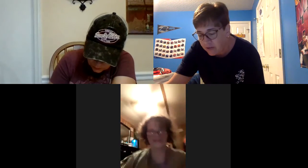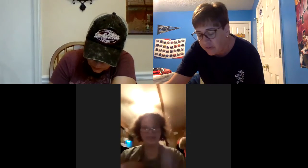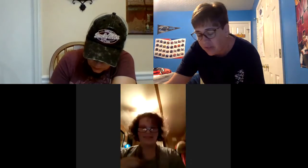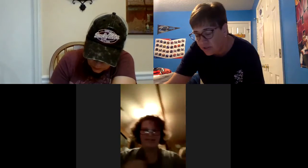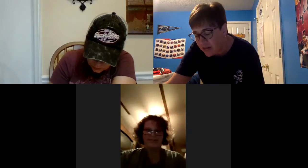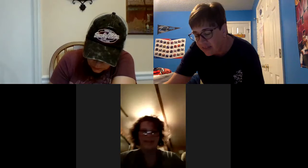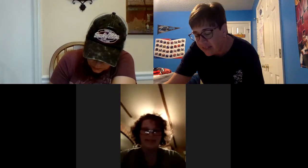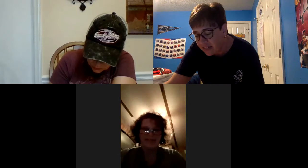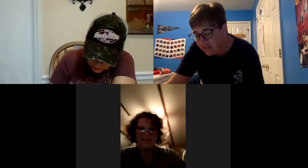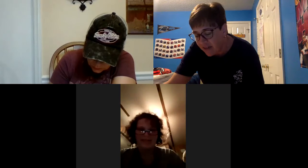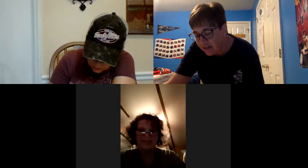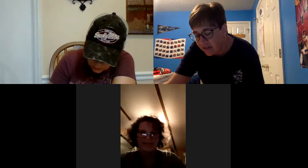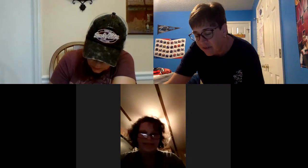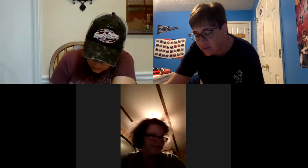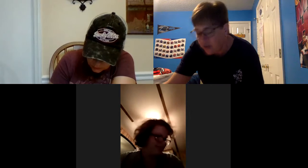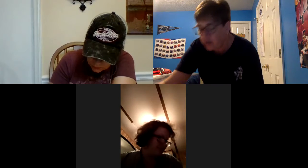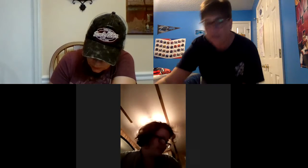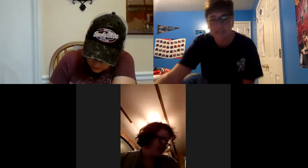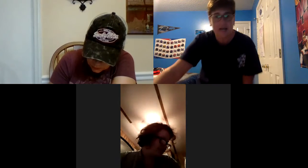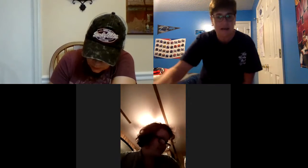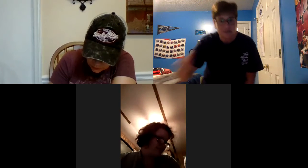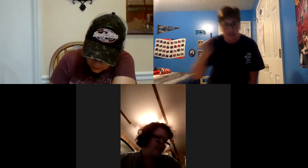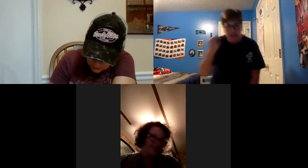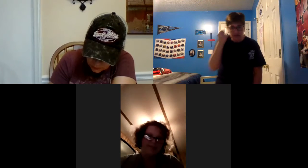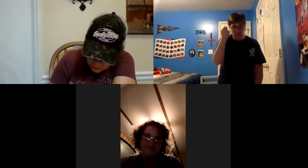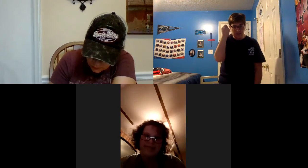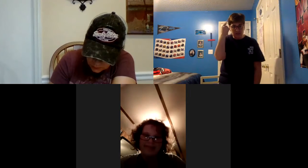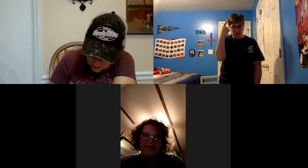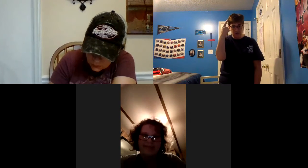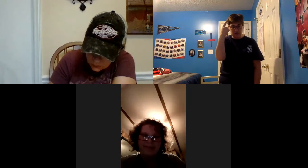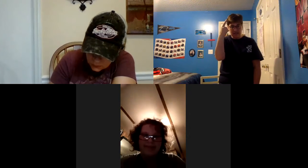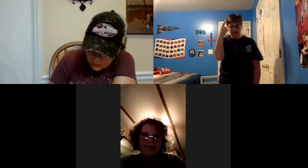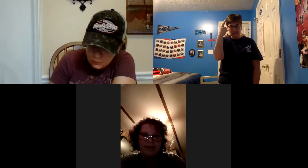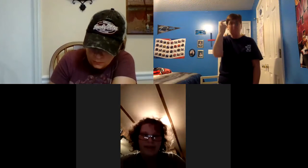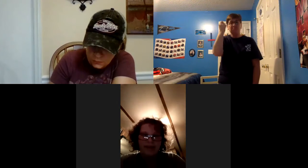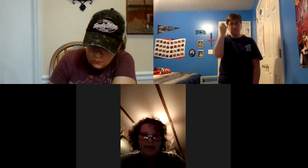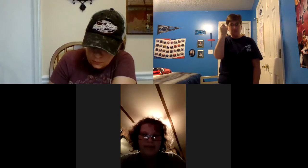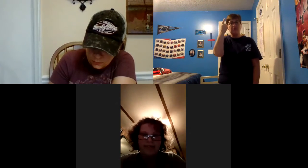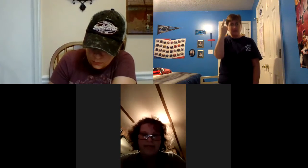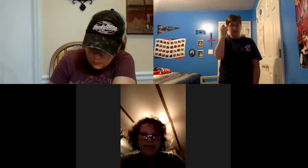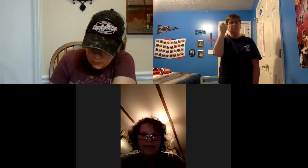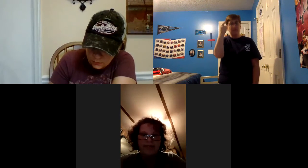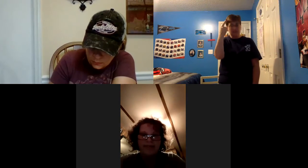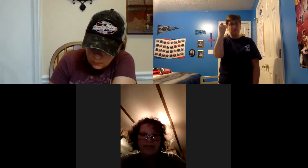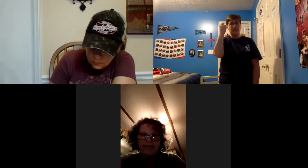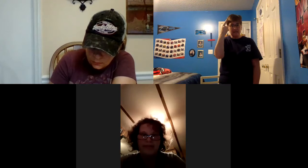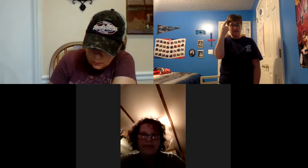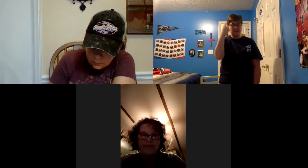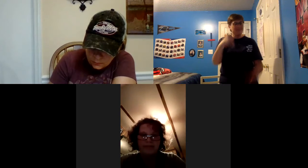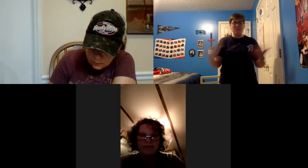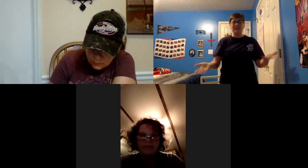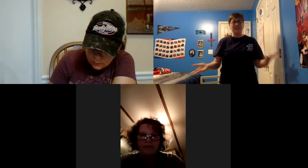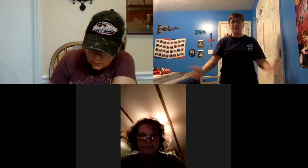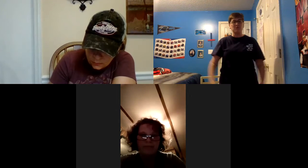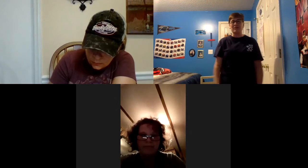And I was trying to think if it was on here, but it's not. So yeah, so just understand, you're nodding, I understand.